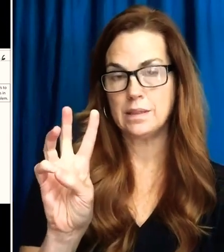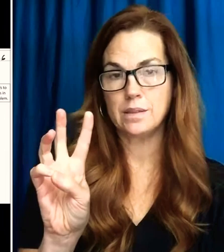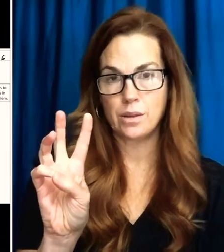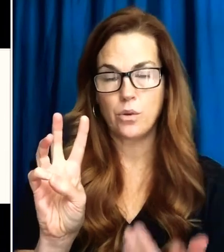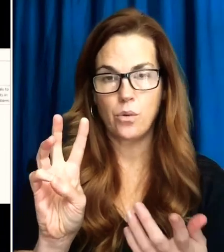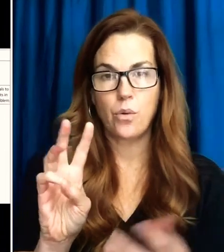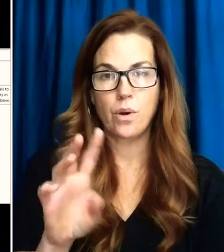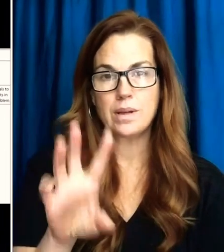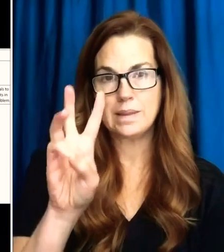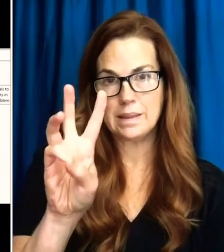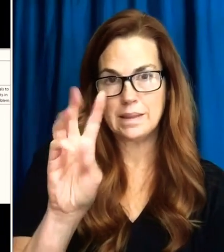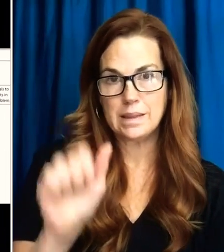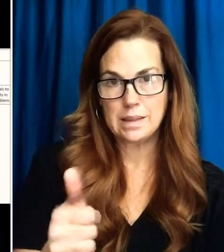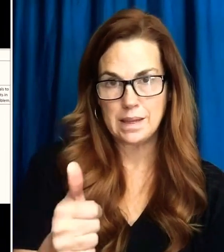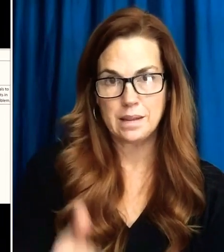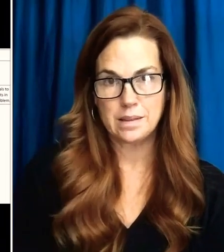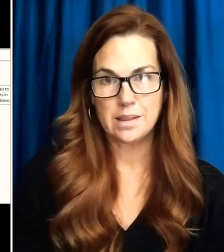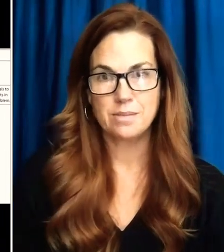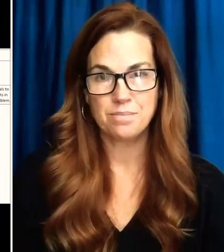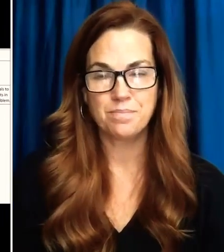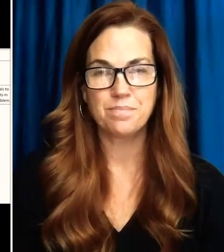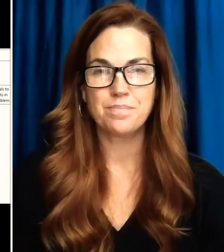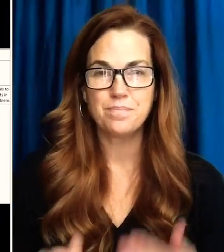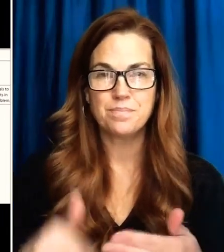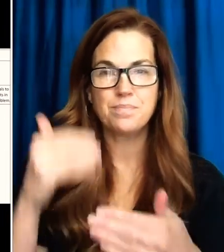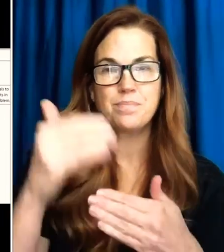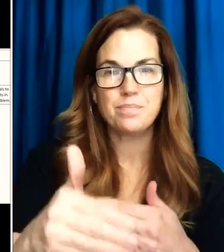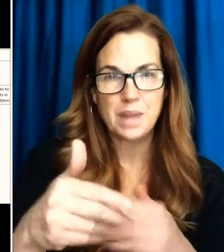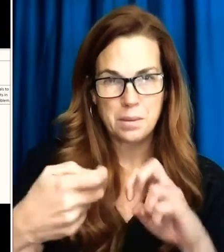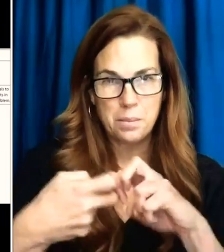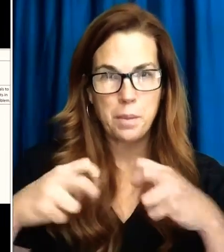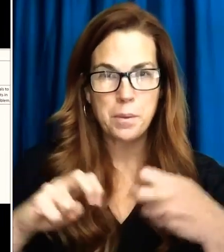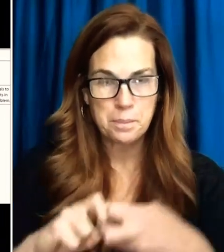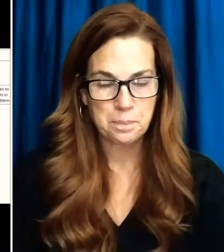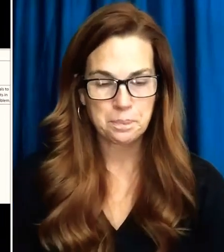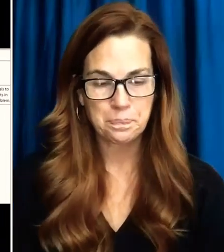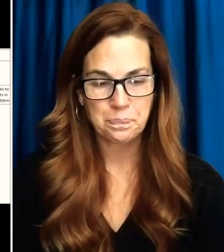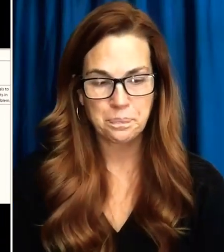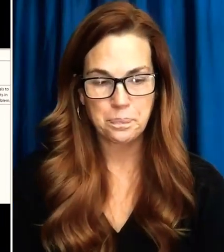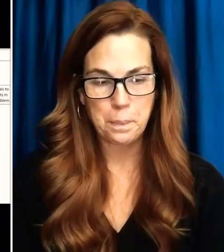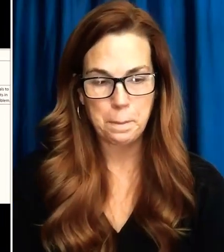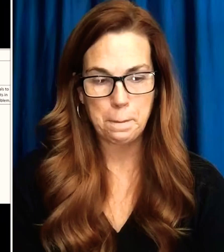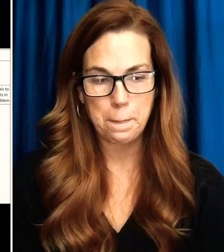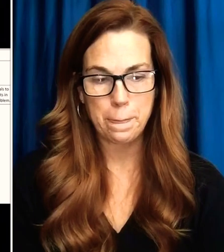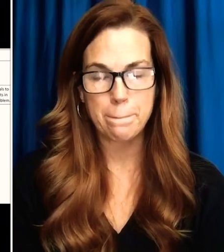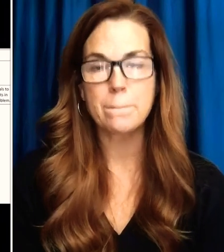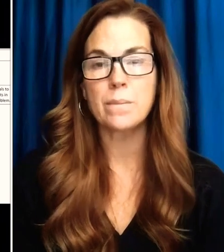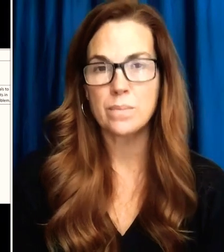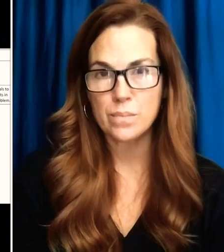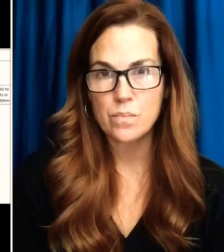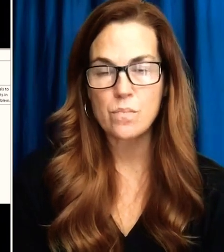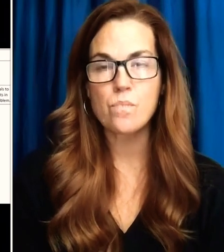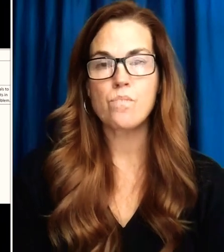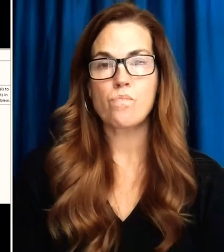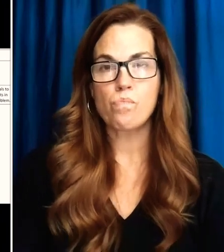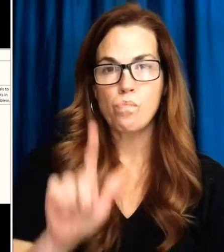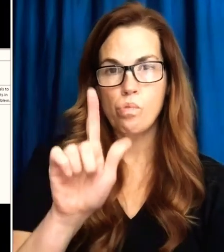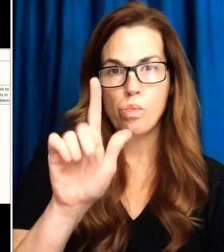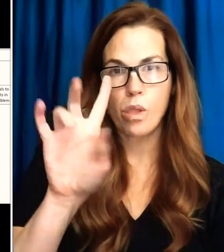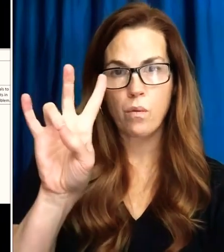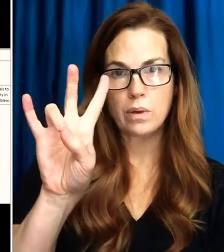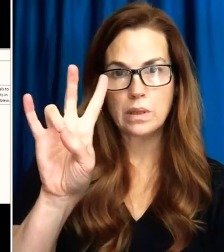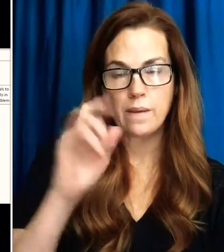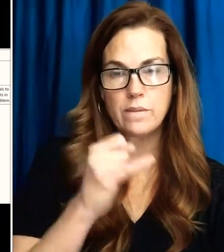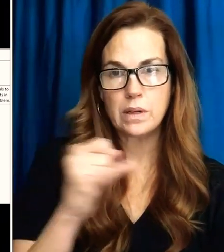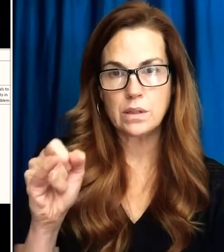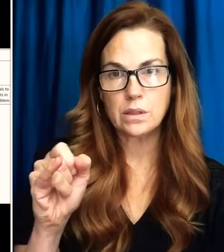the next one. So the next one, it says, what is 27/20, or 27 divided by 20, as a